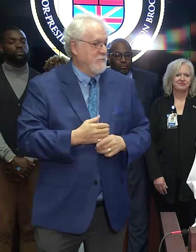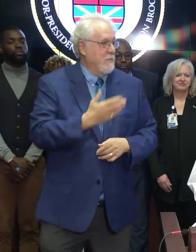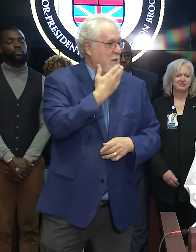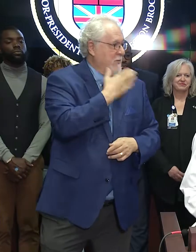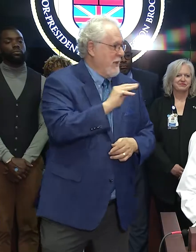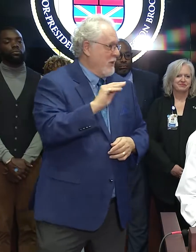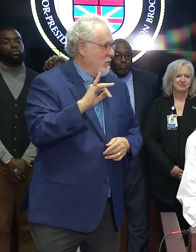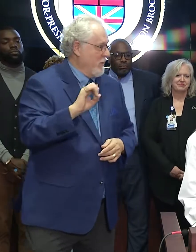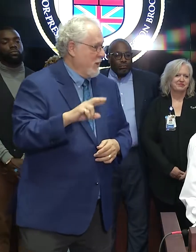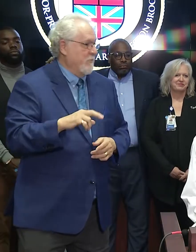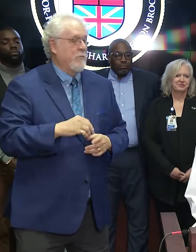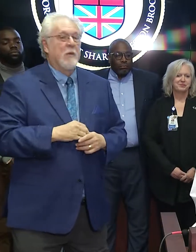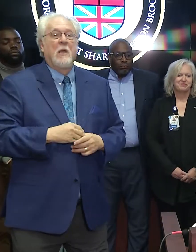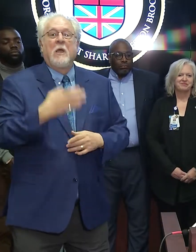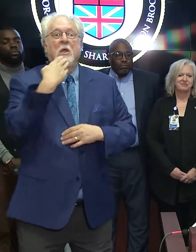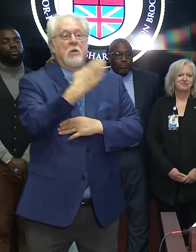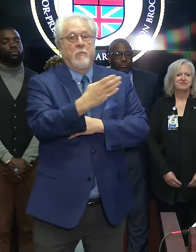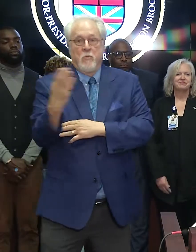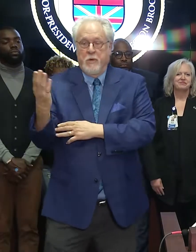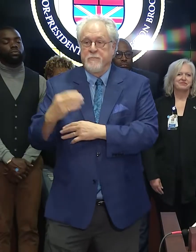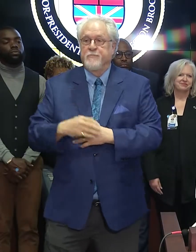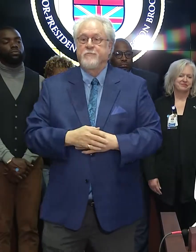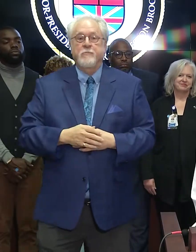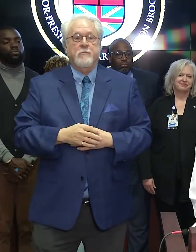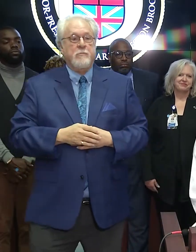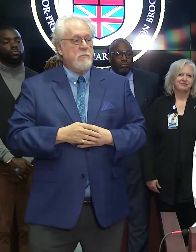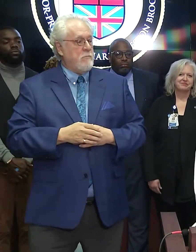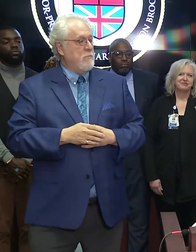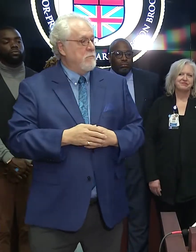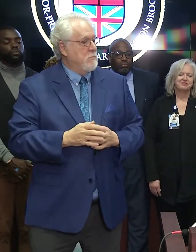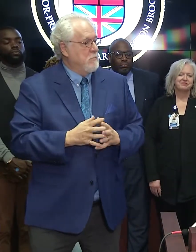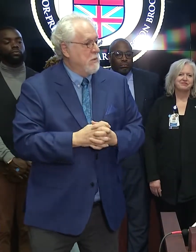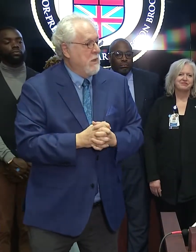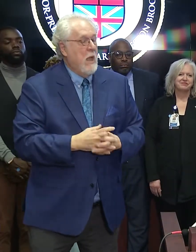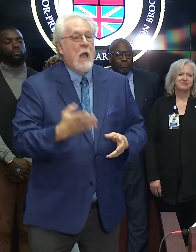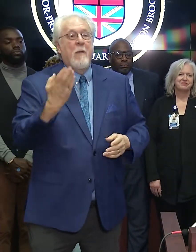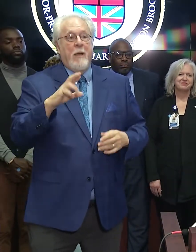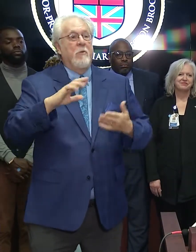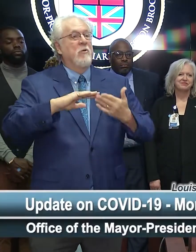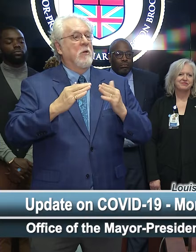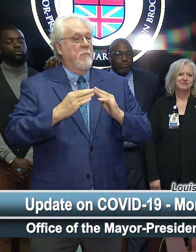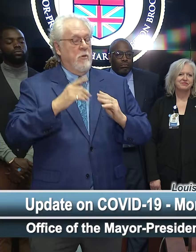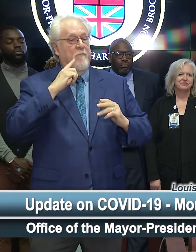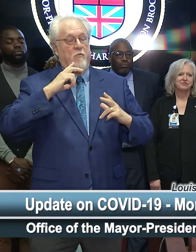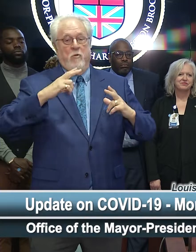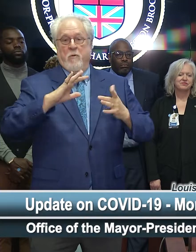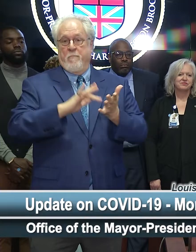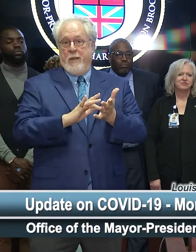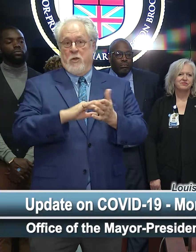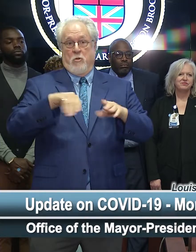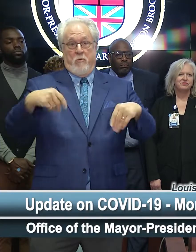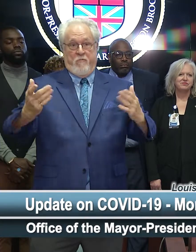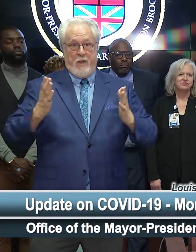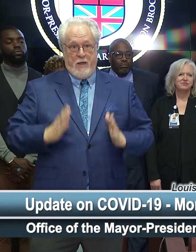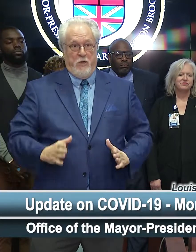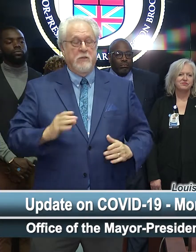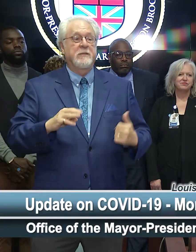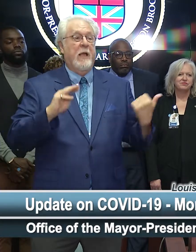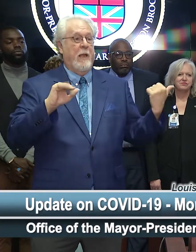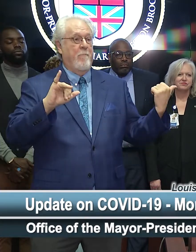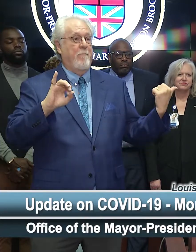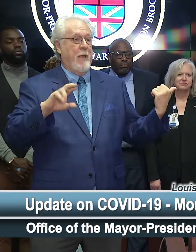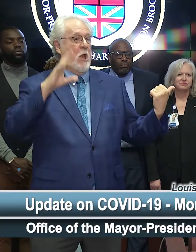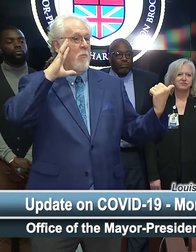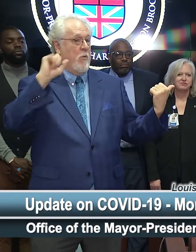Thank you, Mayor. Good morning. The Baton Rouge community of medical providers and the Mayor President's